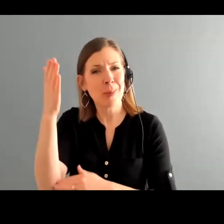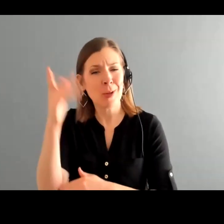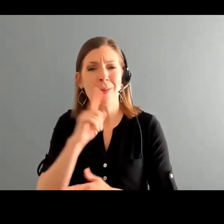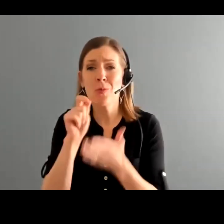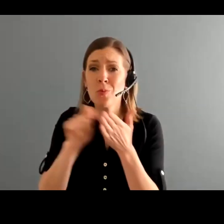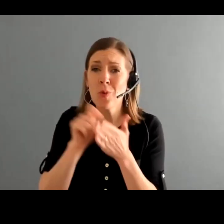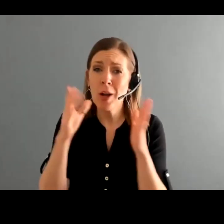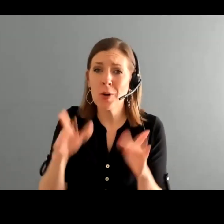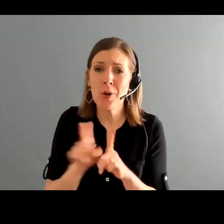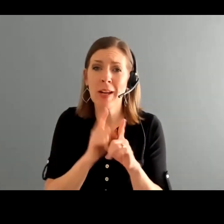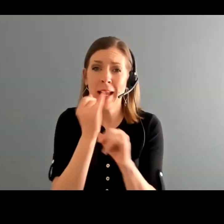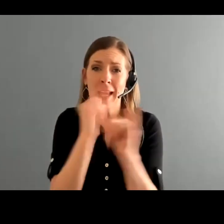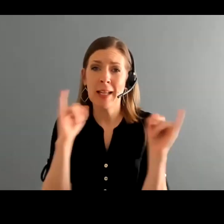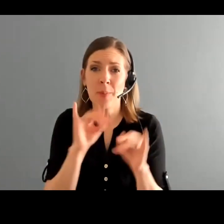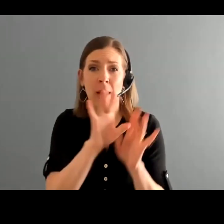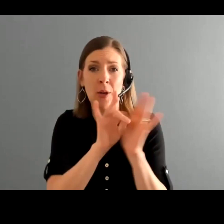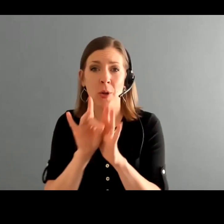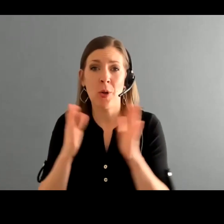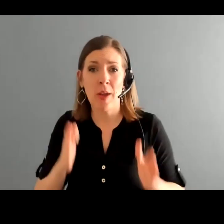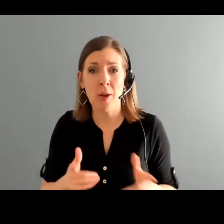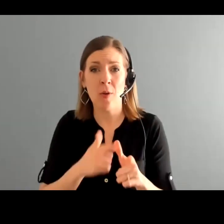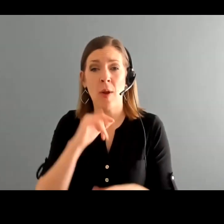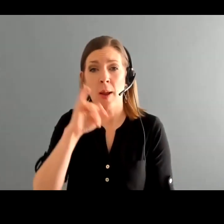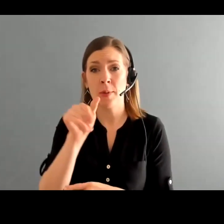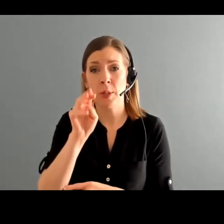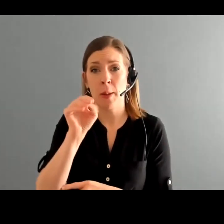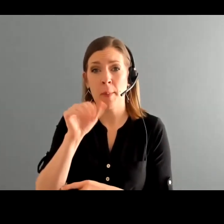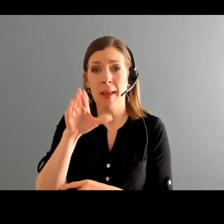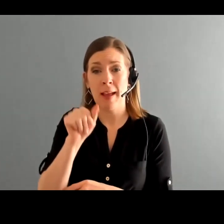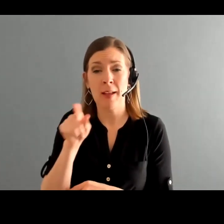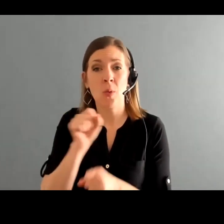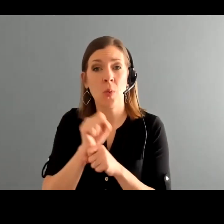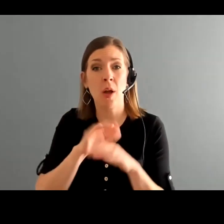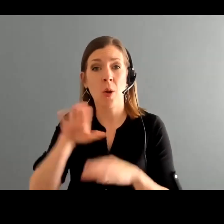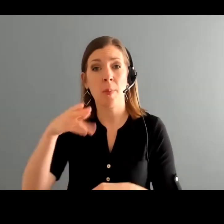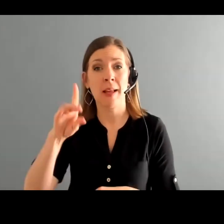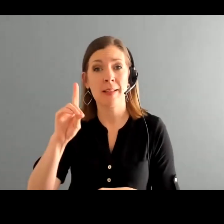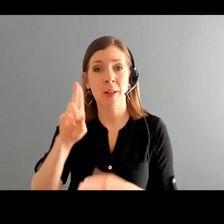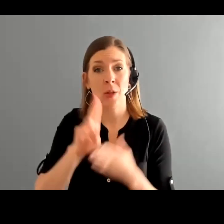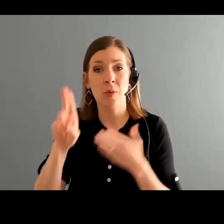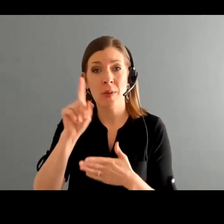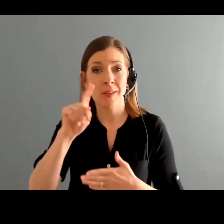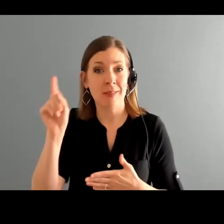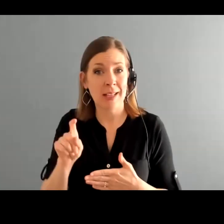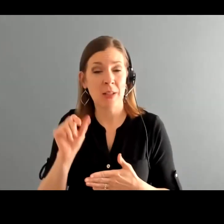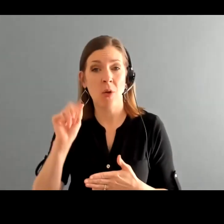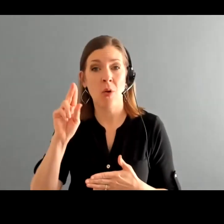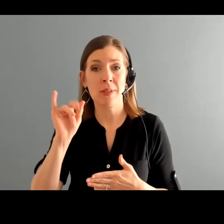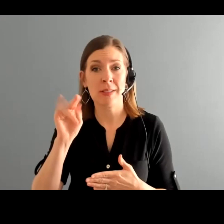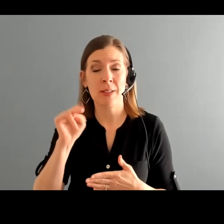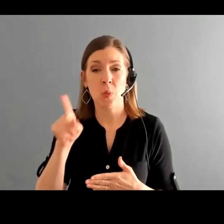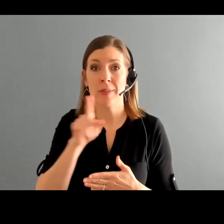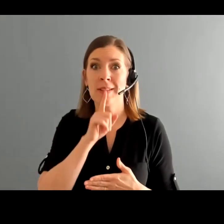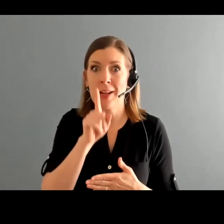writer and independent curator from Kingston, Jamaica. She is working on her PhD at the University of Texas in Austin, where she's